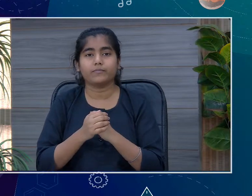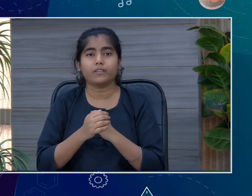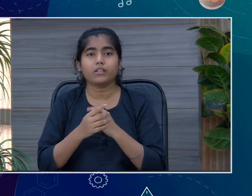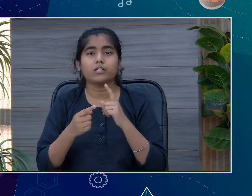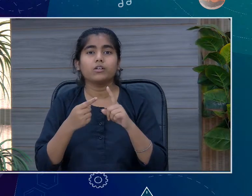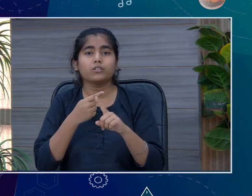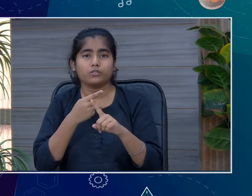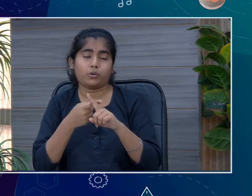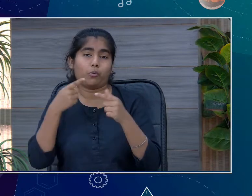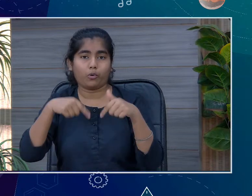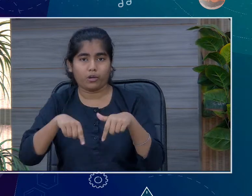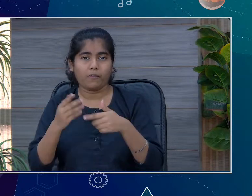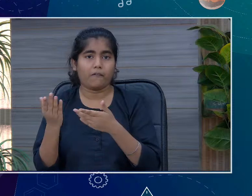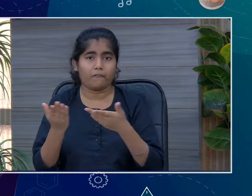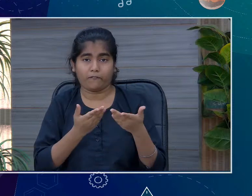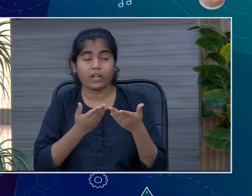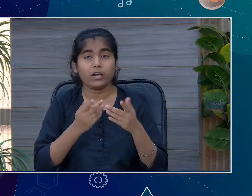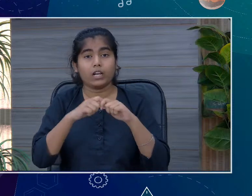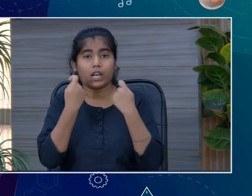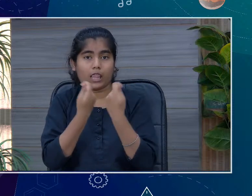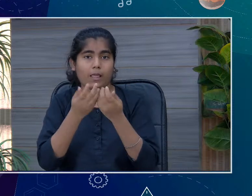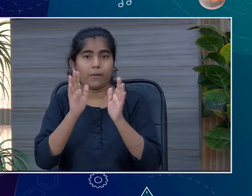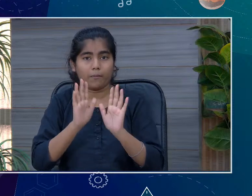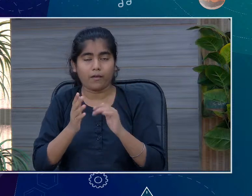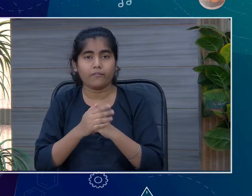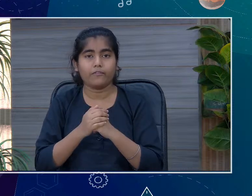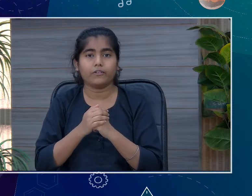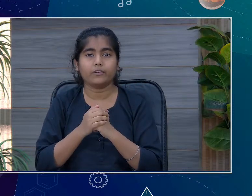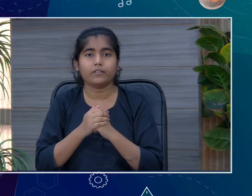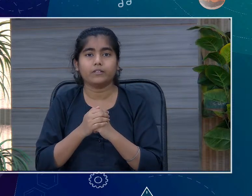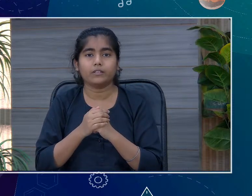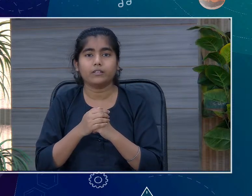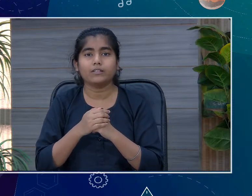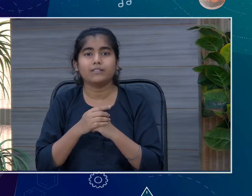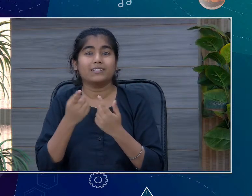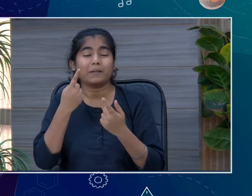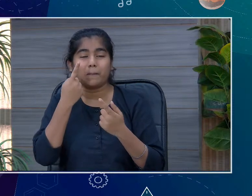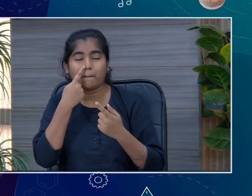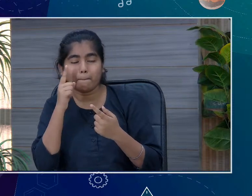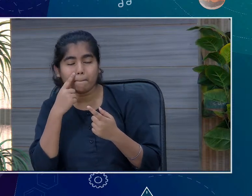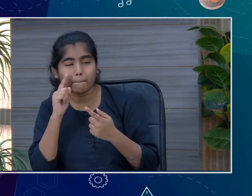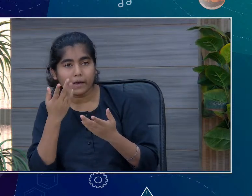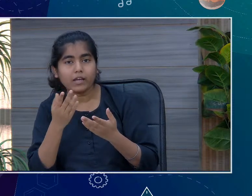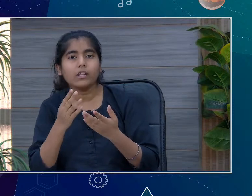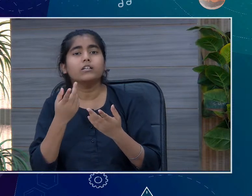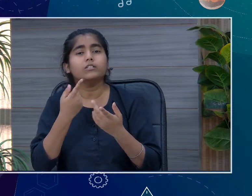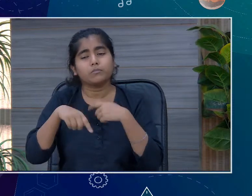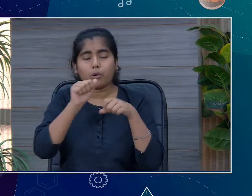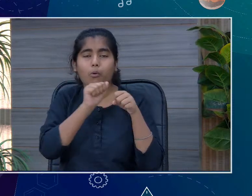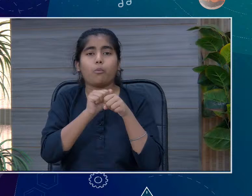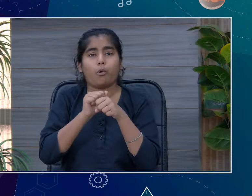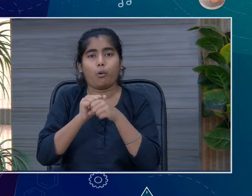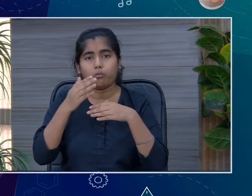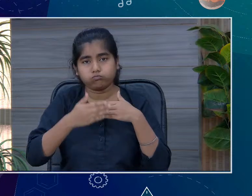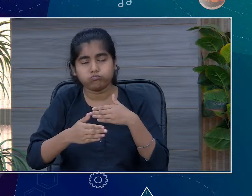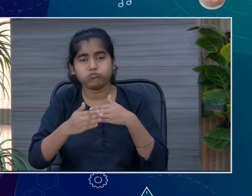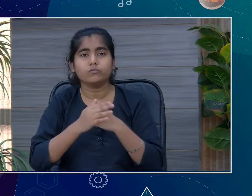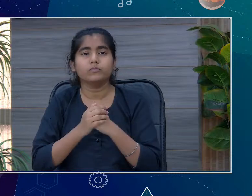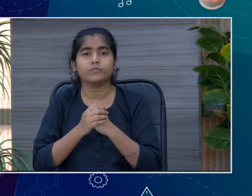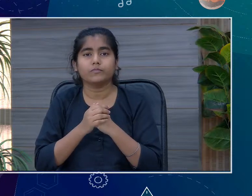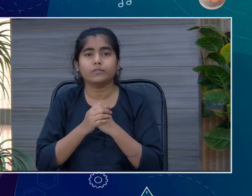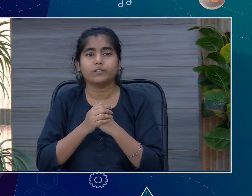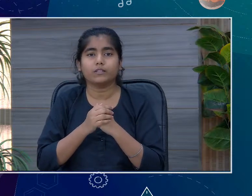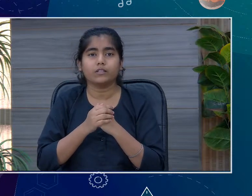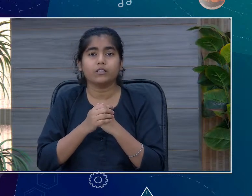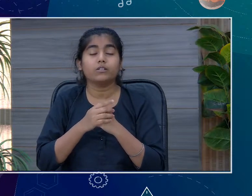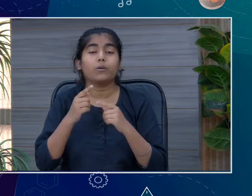have that capacity that if the other vocal apparatus doesn't work, then humans make use of